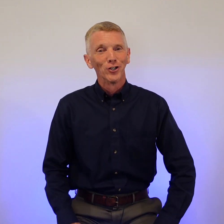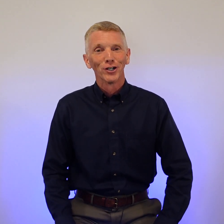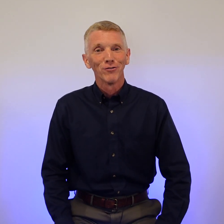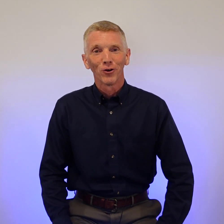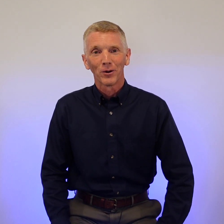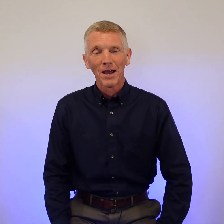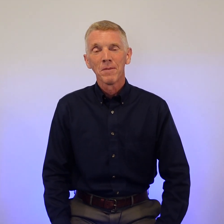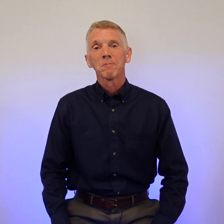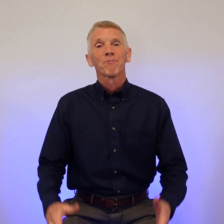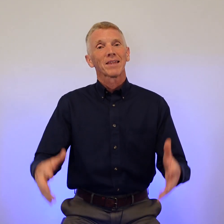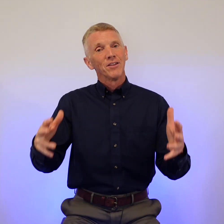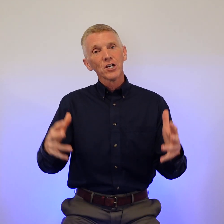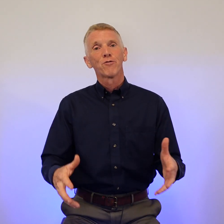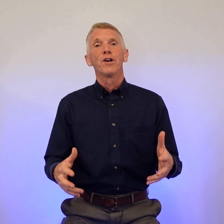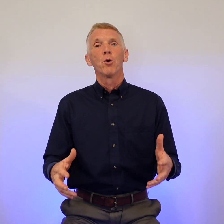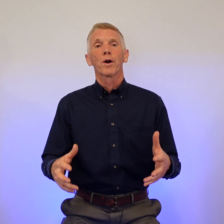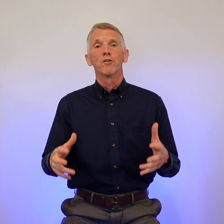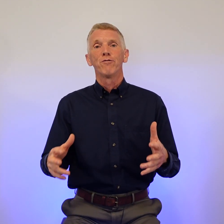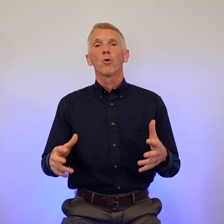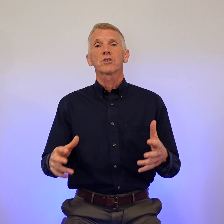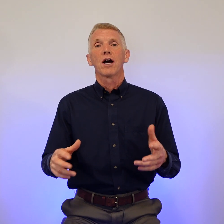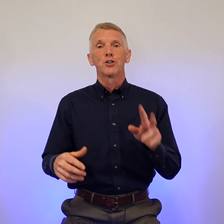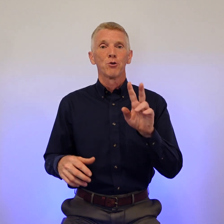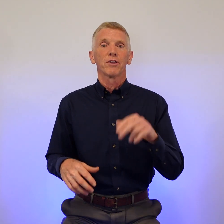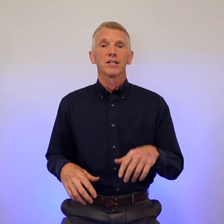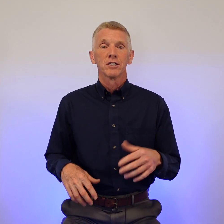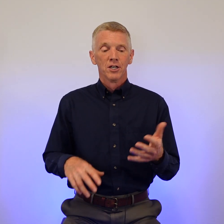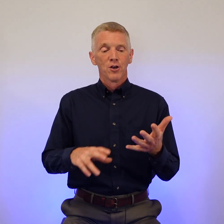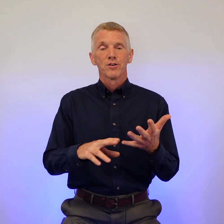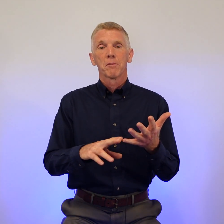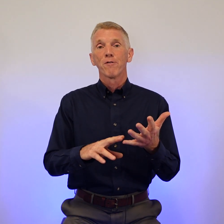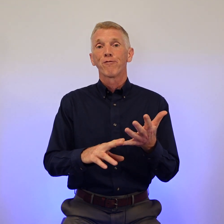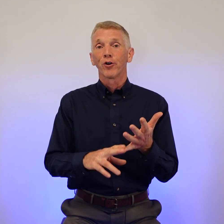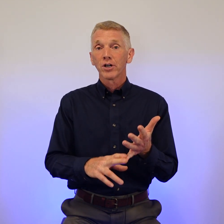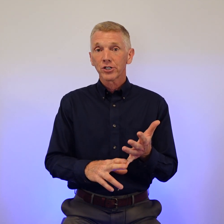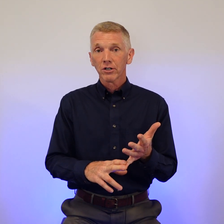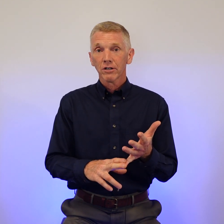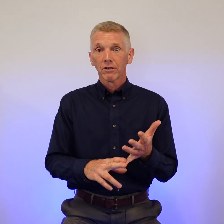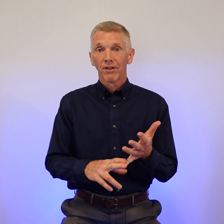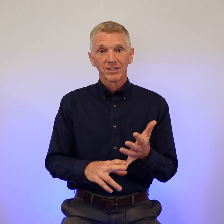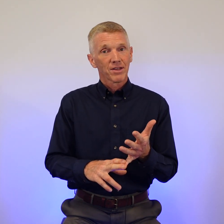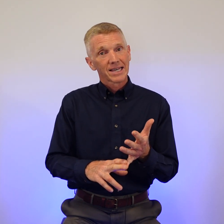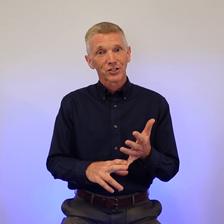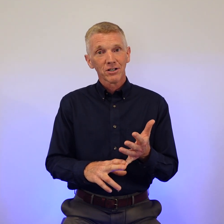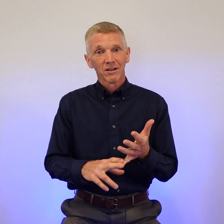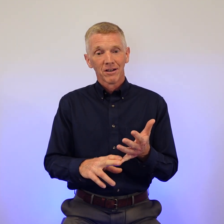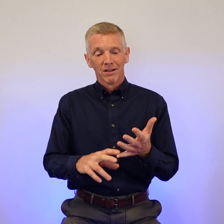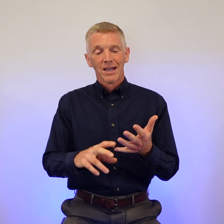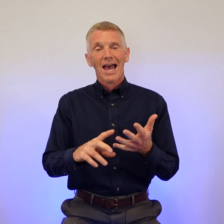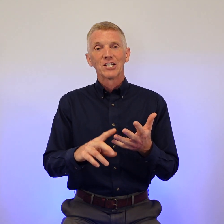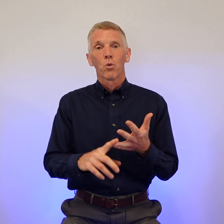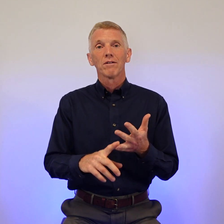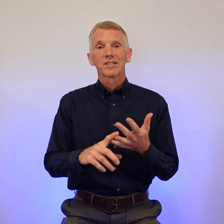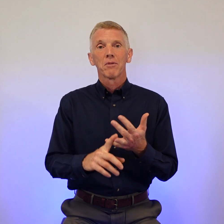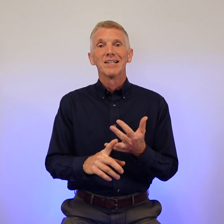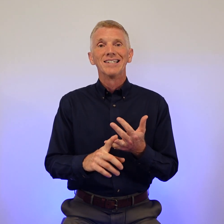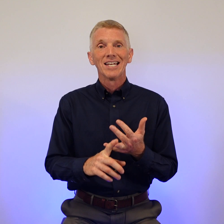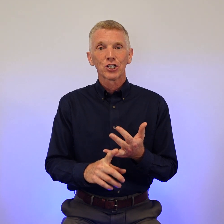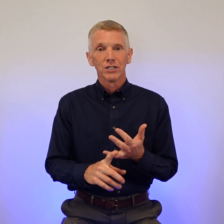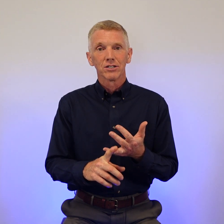looking for, okay? In this video, we're gonna focus on two things. Some of the furniture that's in the kitchen, as well as some of the dishes, right?